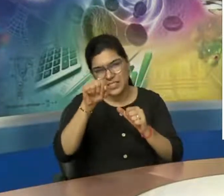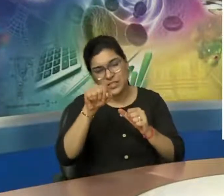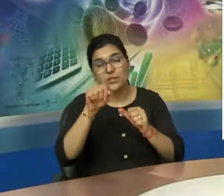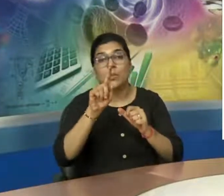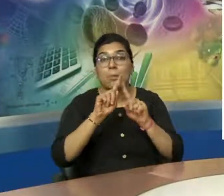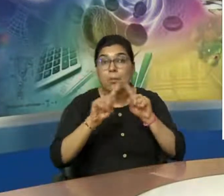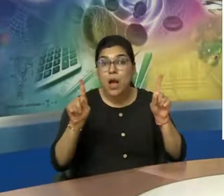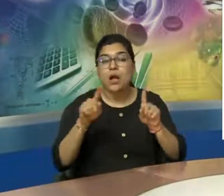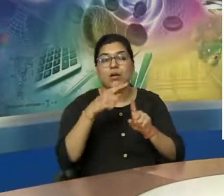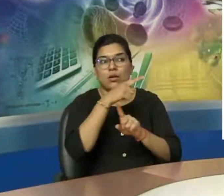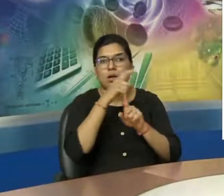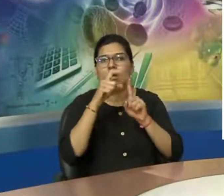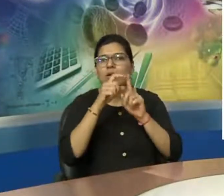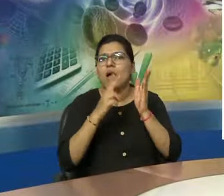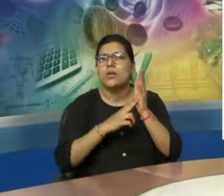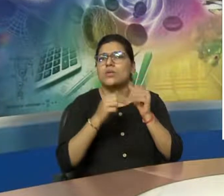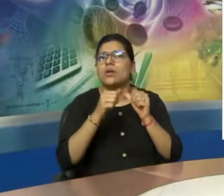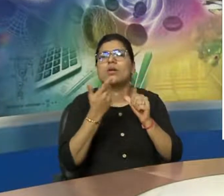This is connected with the word